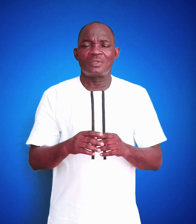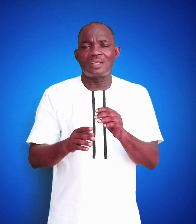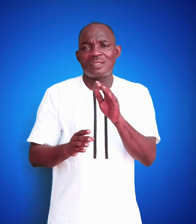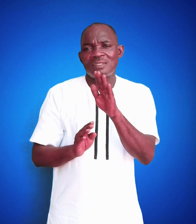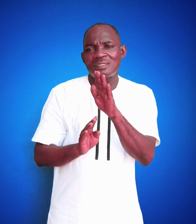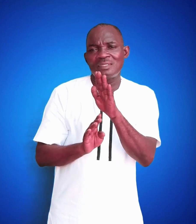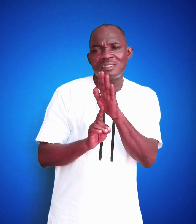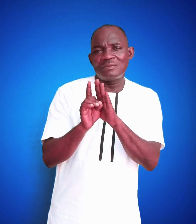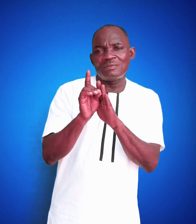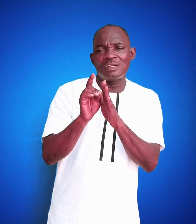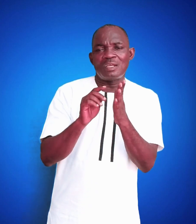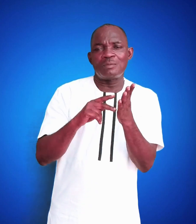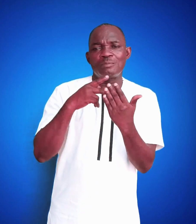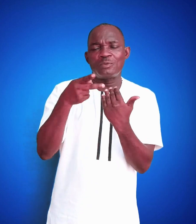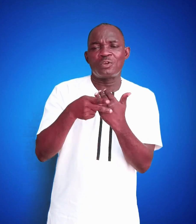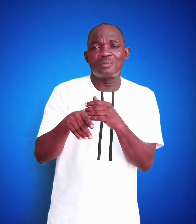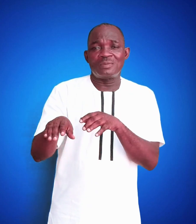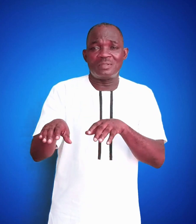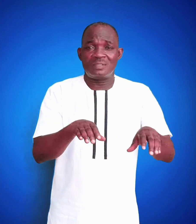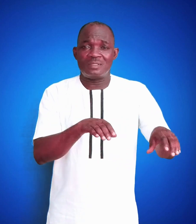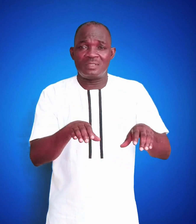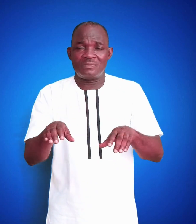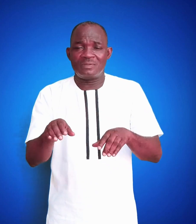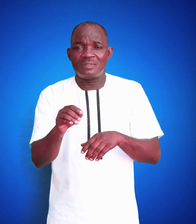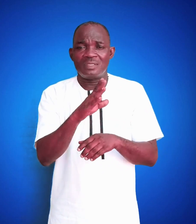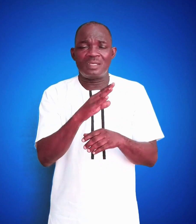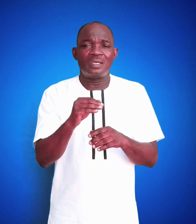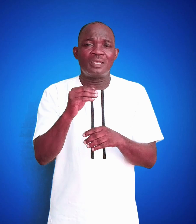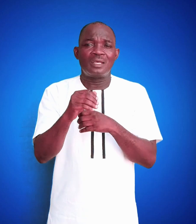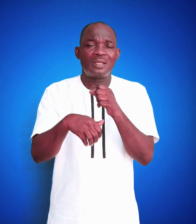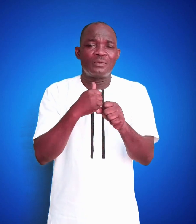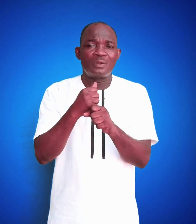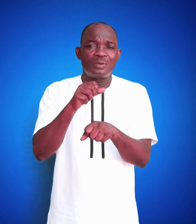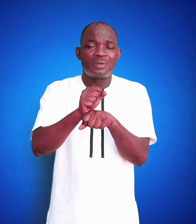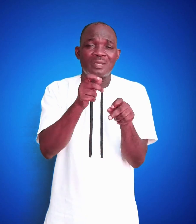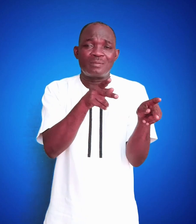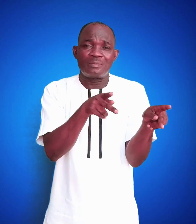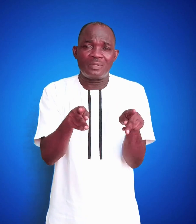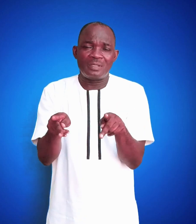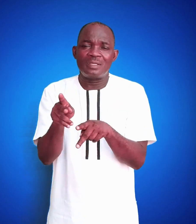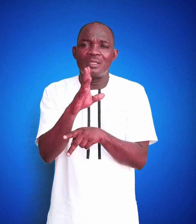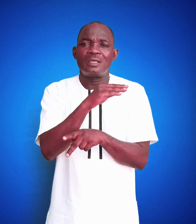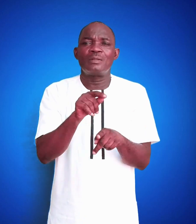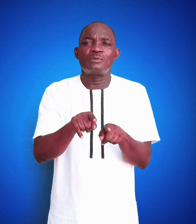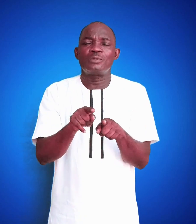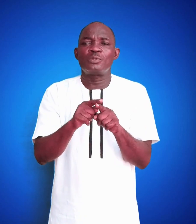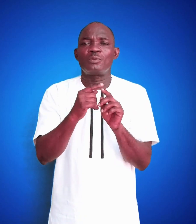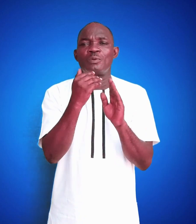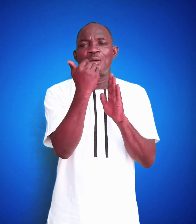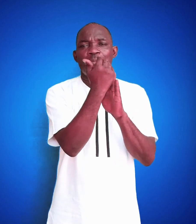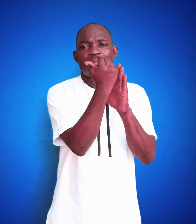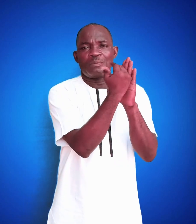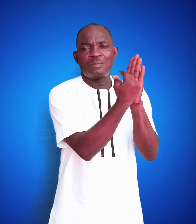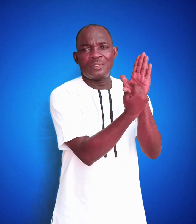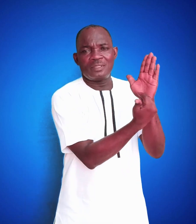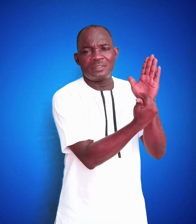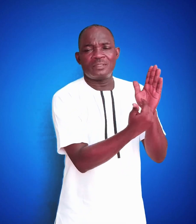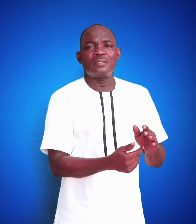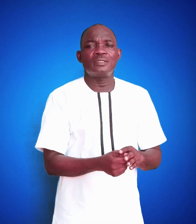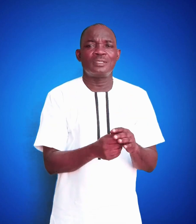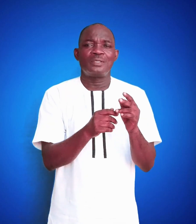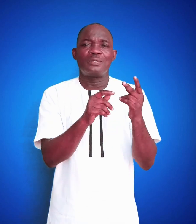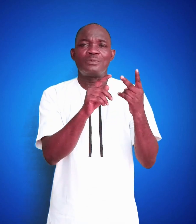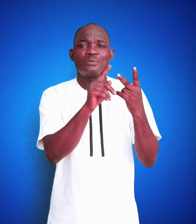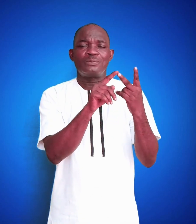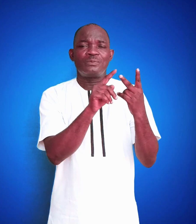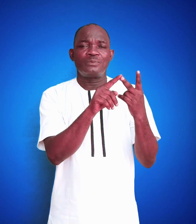Develop program activities, annual work plans, and budgets.